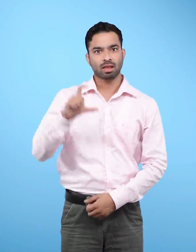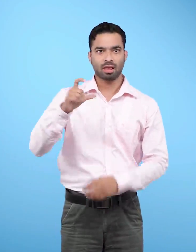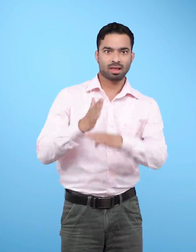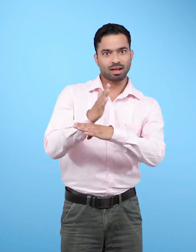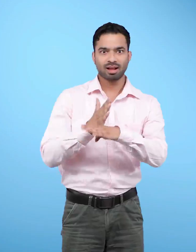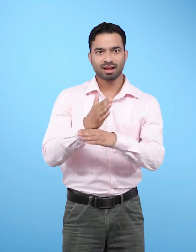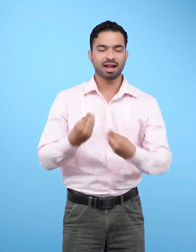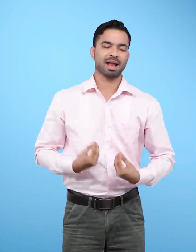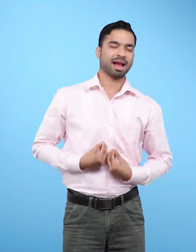Chegu was happy.